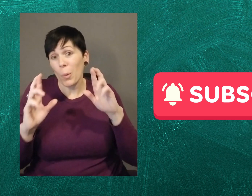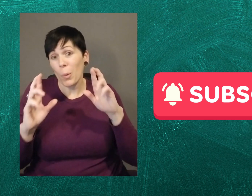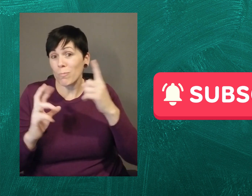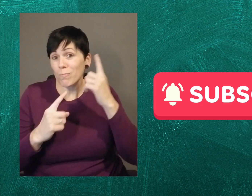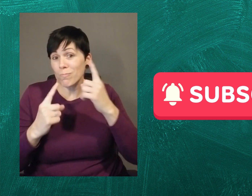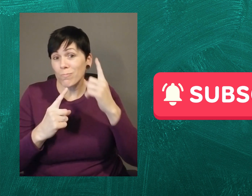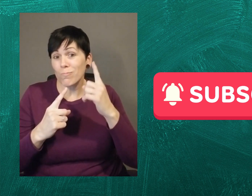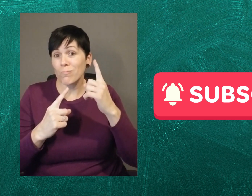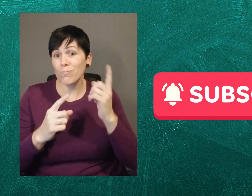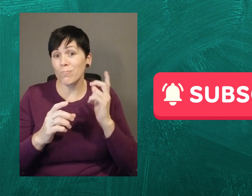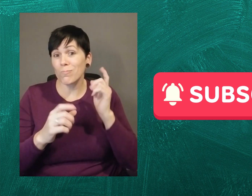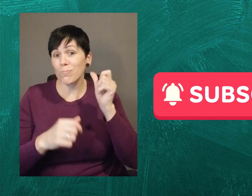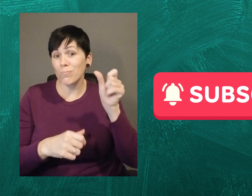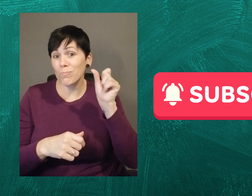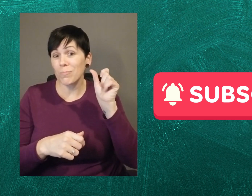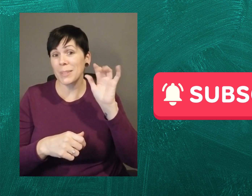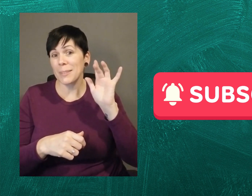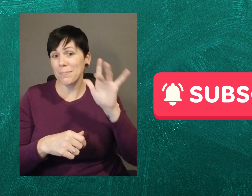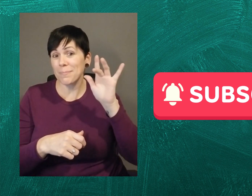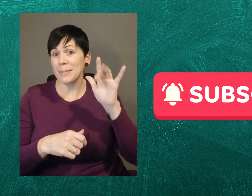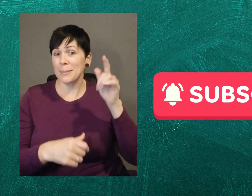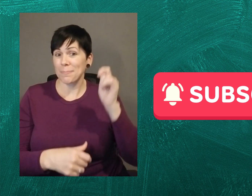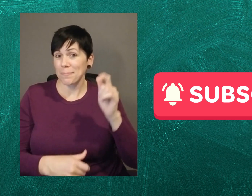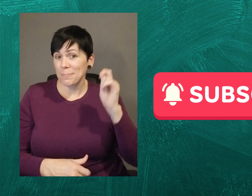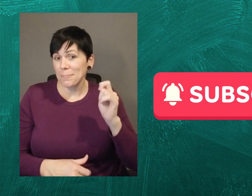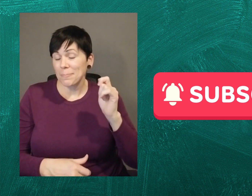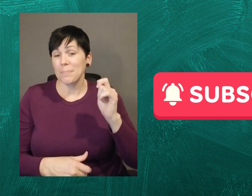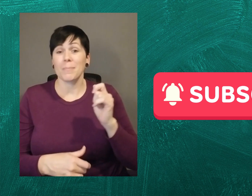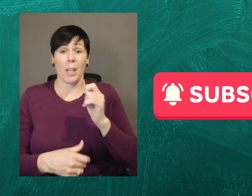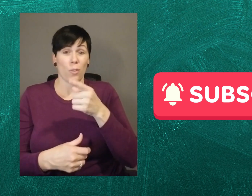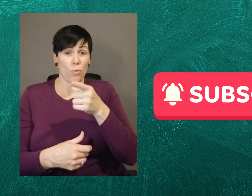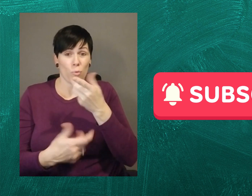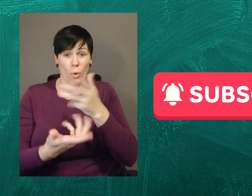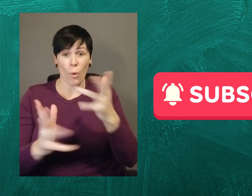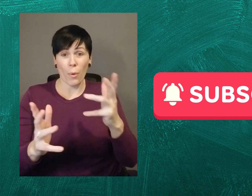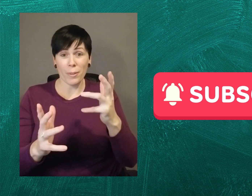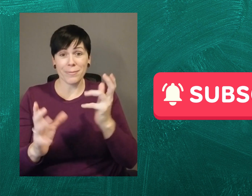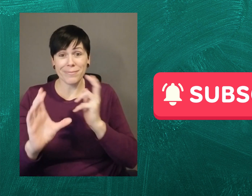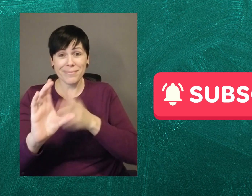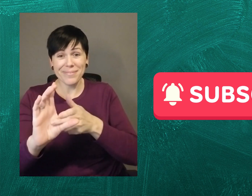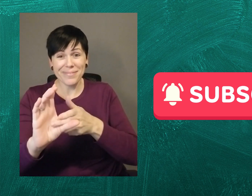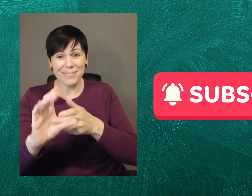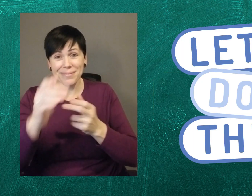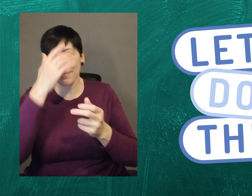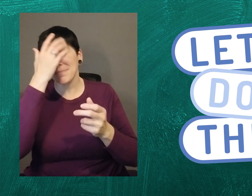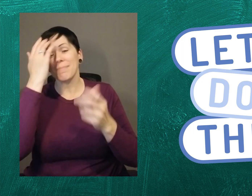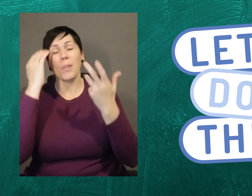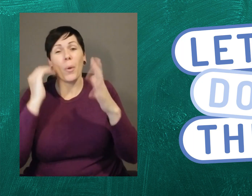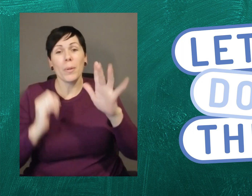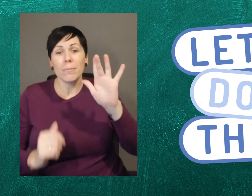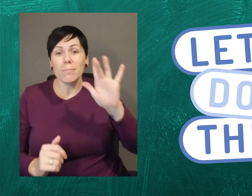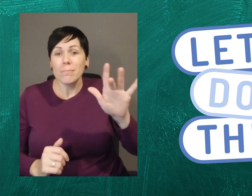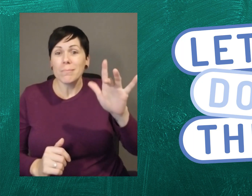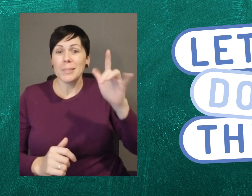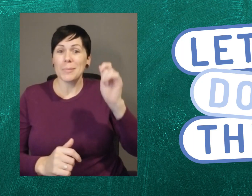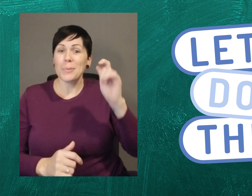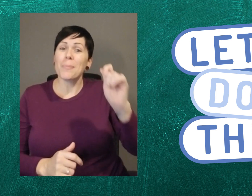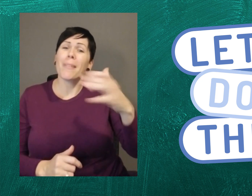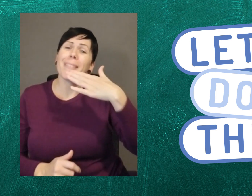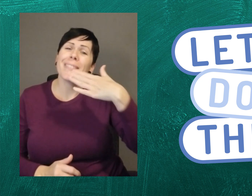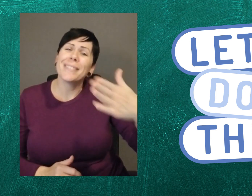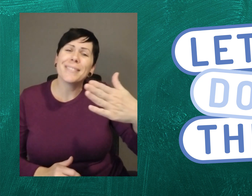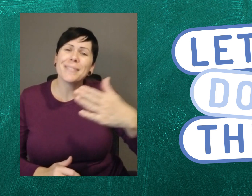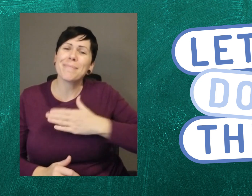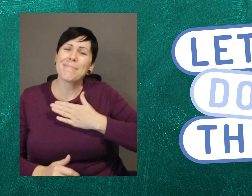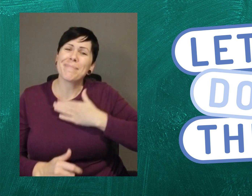thank you. I'm so glad you're back. I love that you choose to be with me for some portion of your week. All right. So the first thing I did was